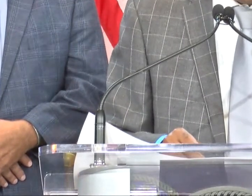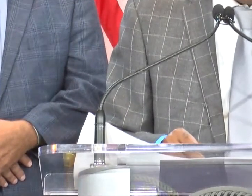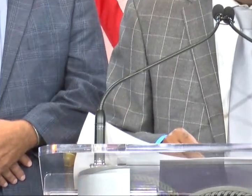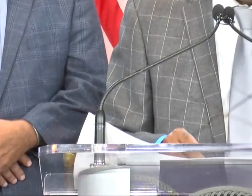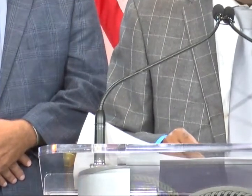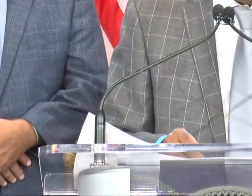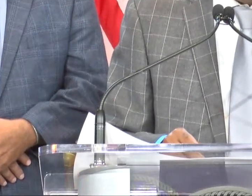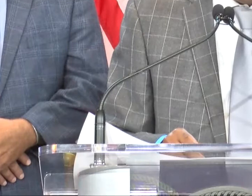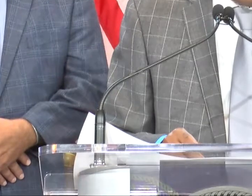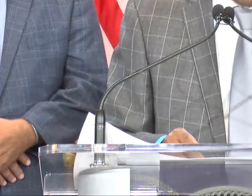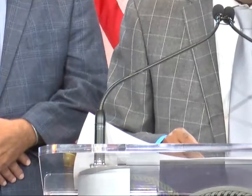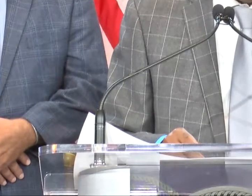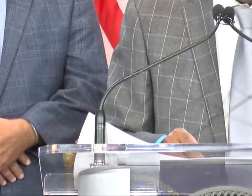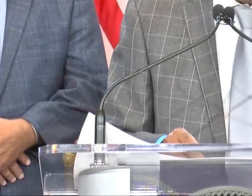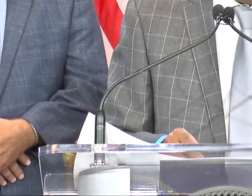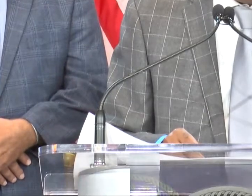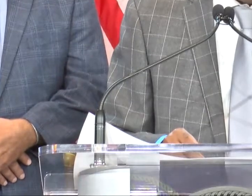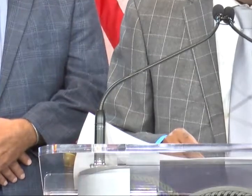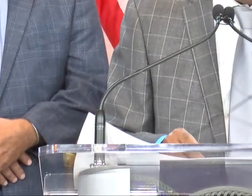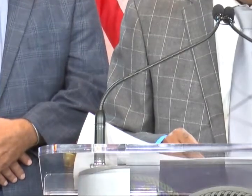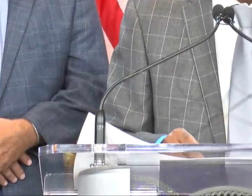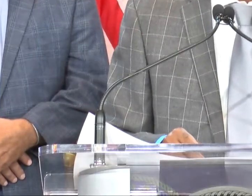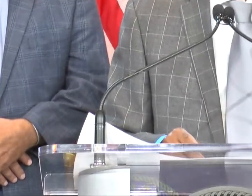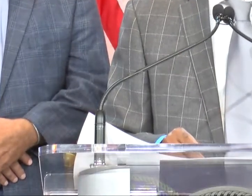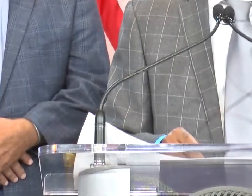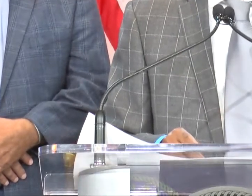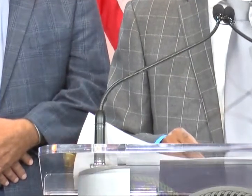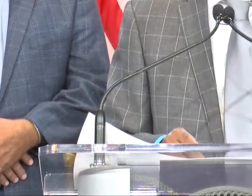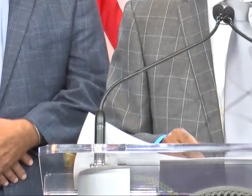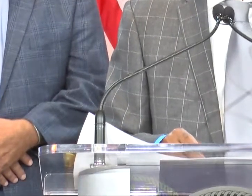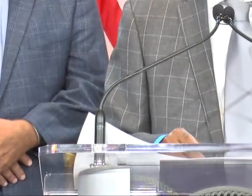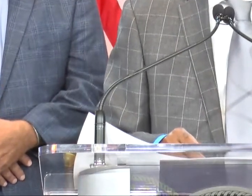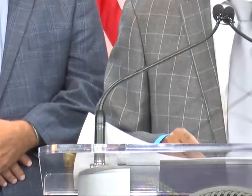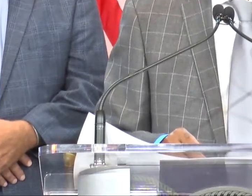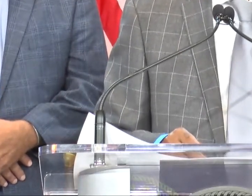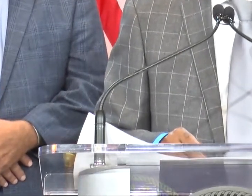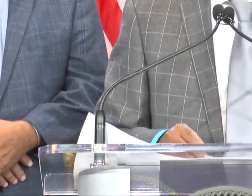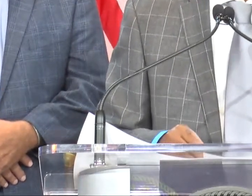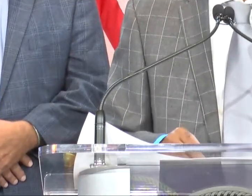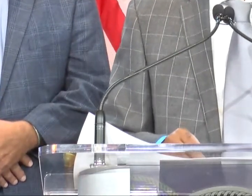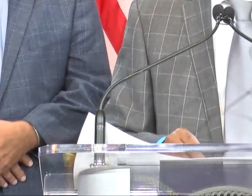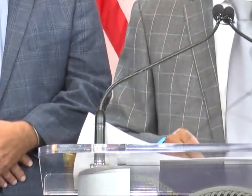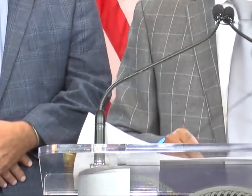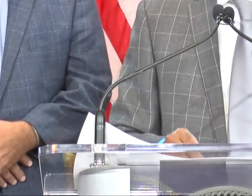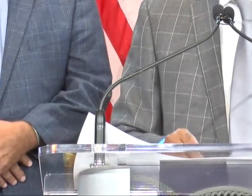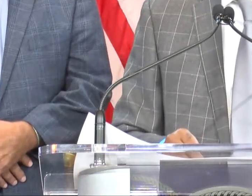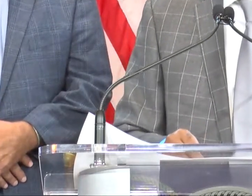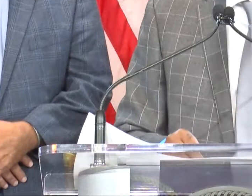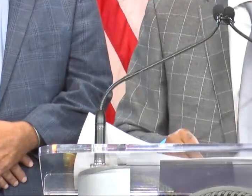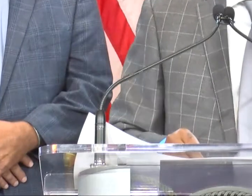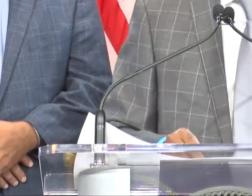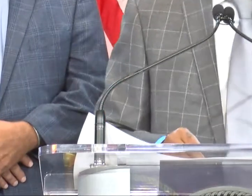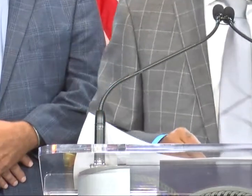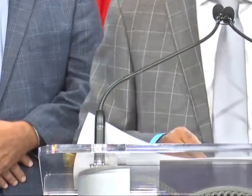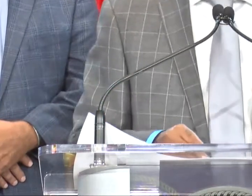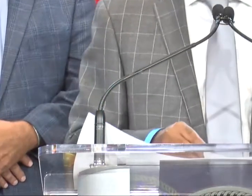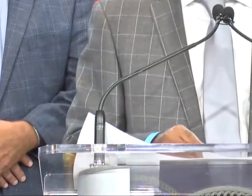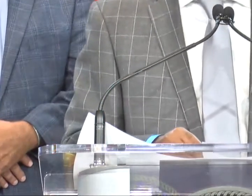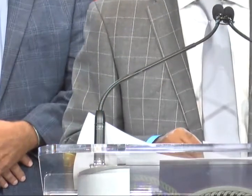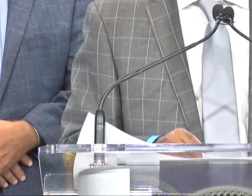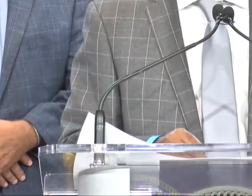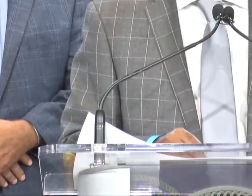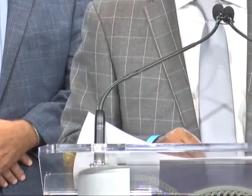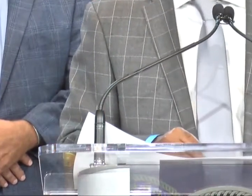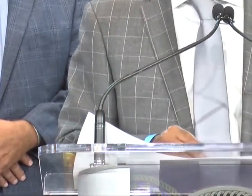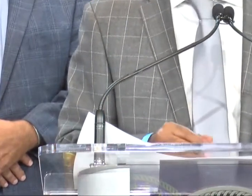further assistance and not be allowed to reactivate her application. And that's one of the reasons why this press conference is